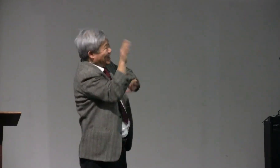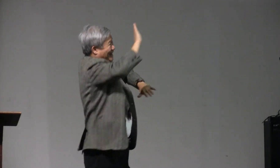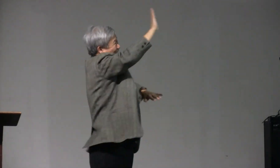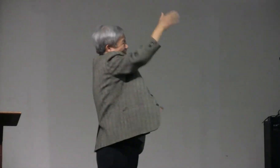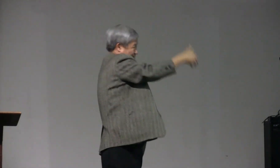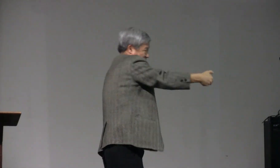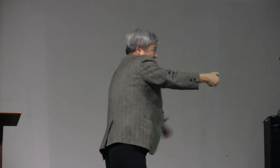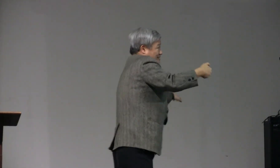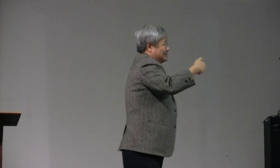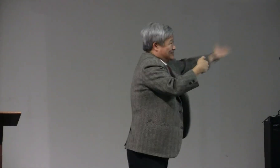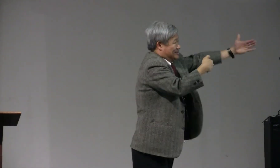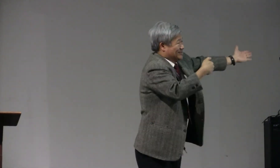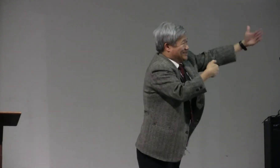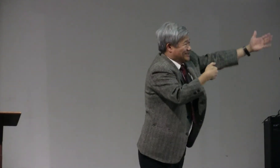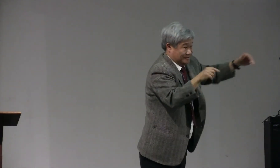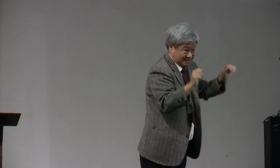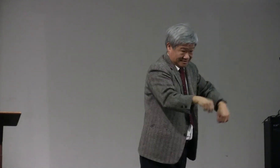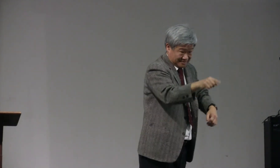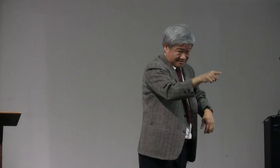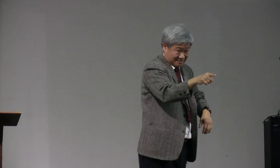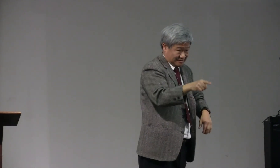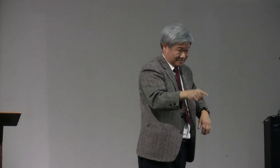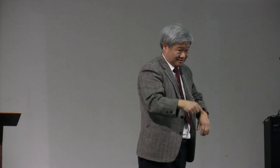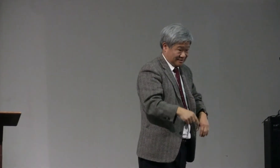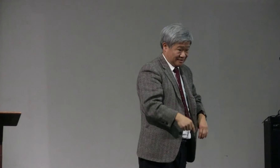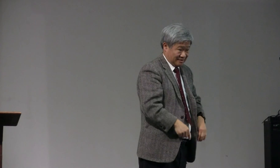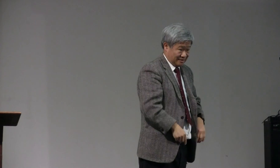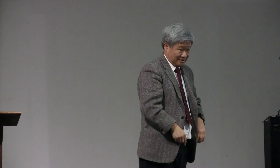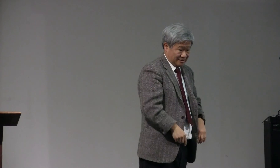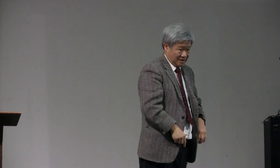You think you could jump up on his lap and shake his hand?